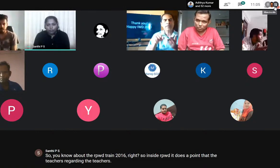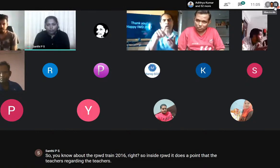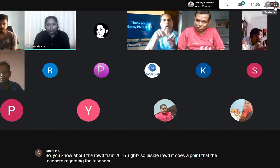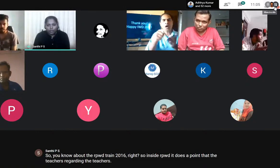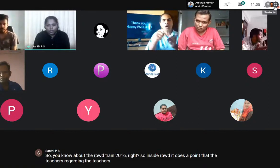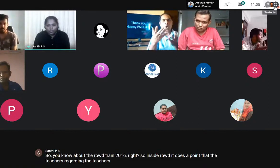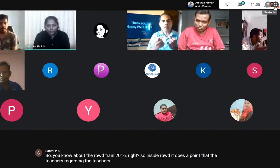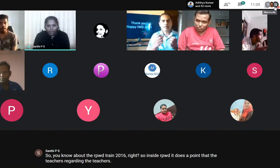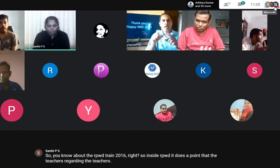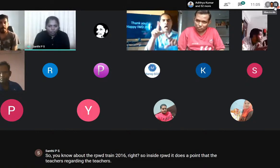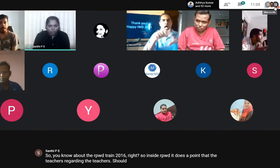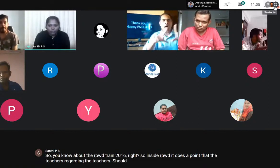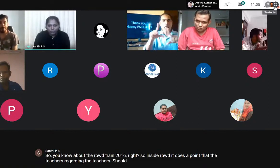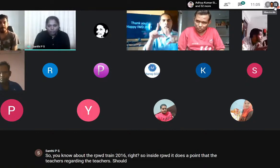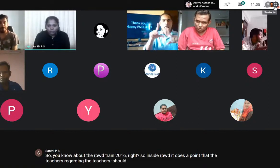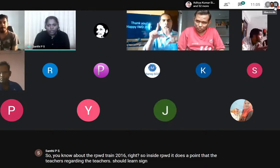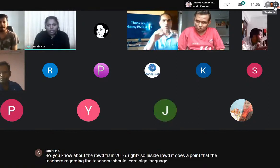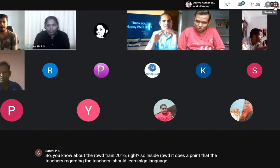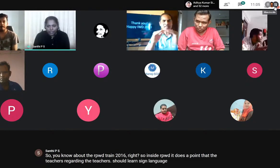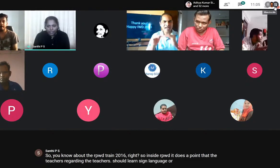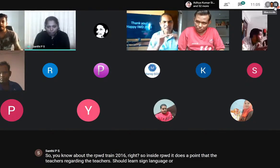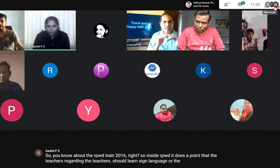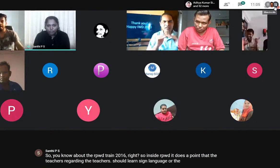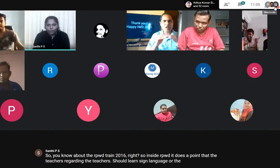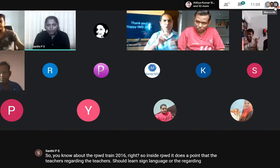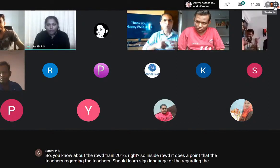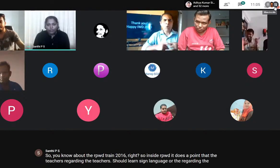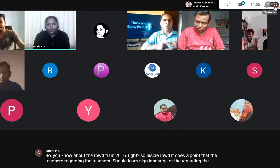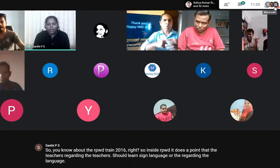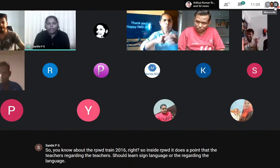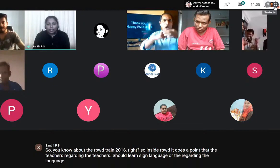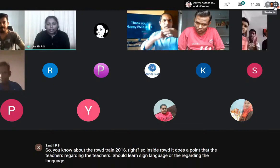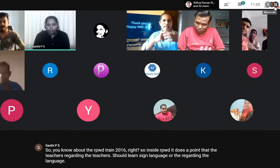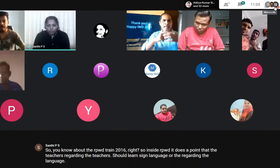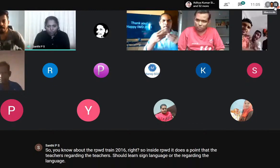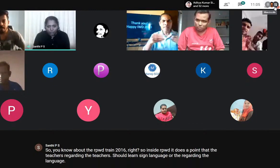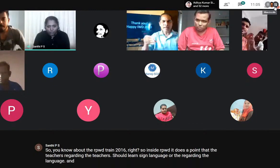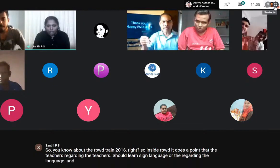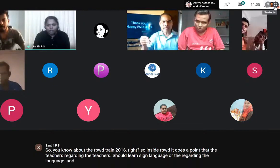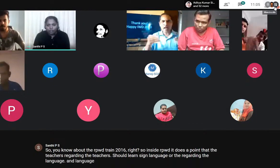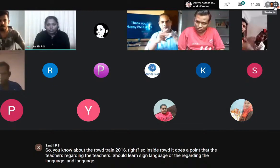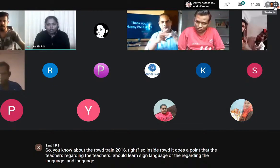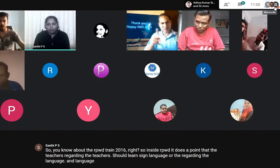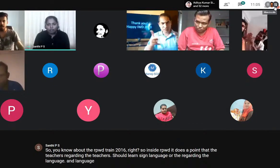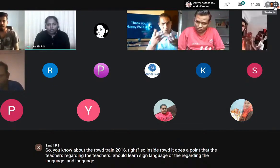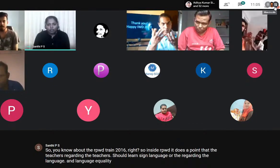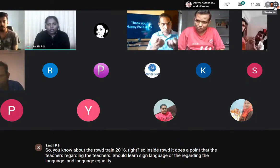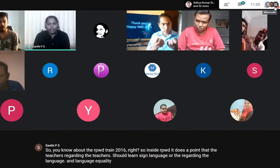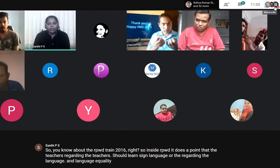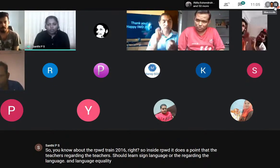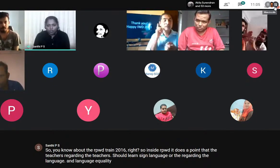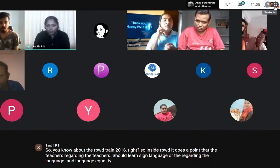should learn sign language, or that regarding the language and language equality and the